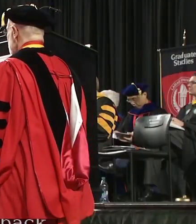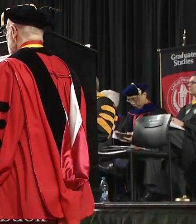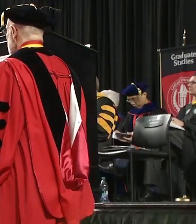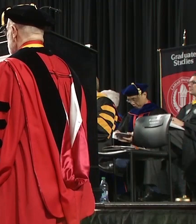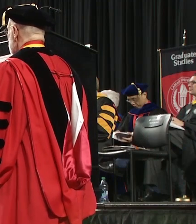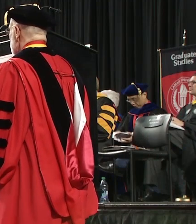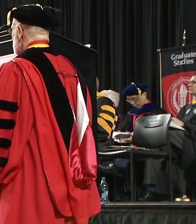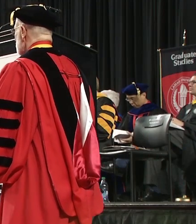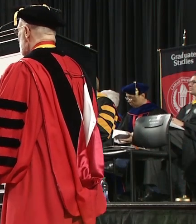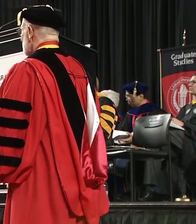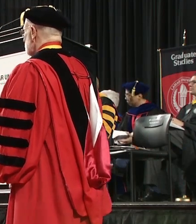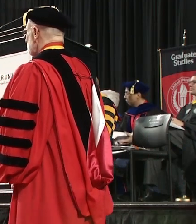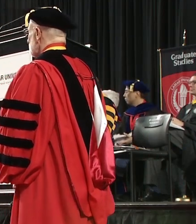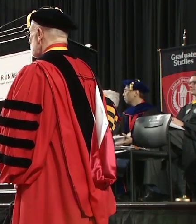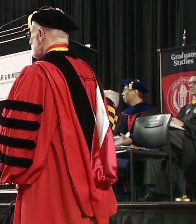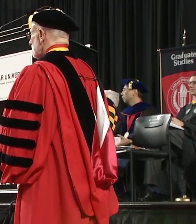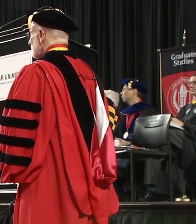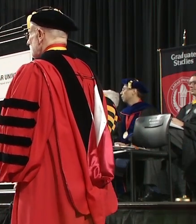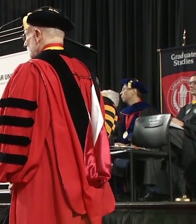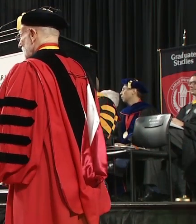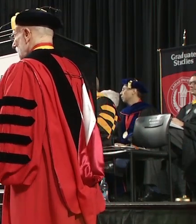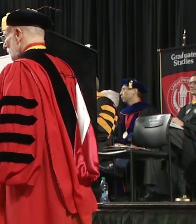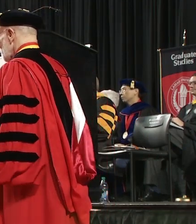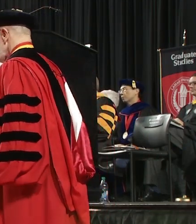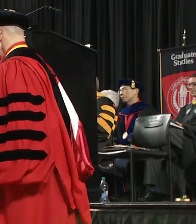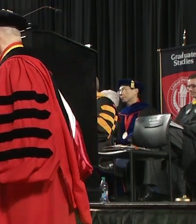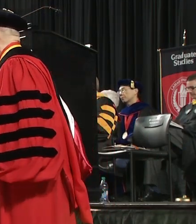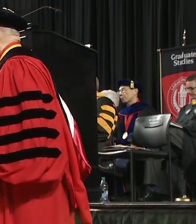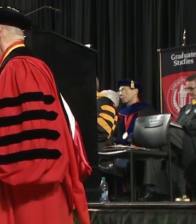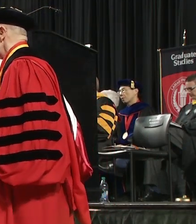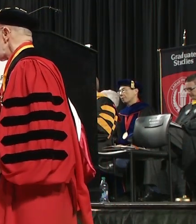Jeremy L. Otahal.